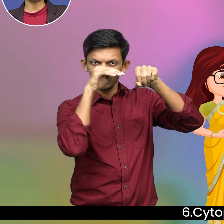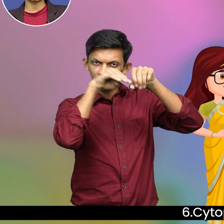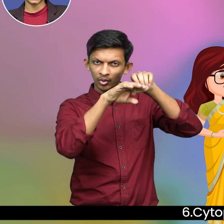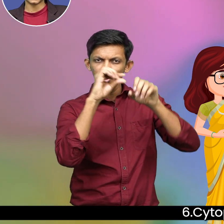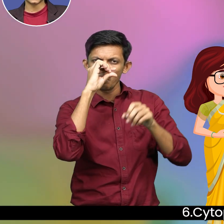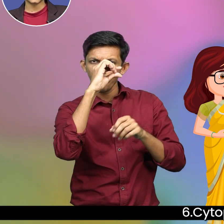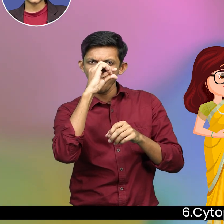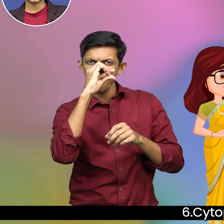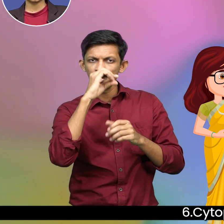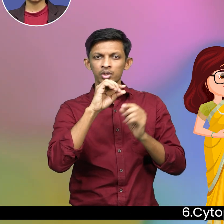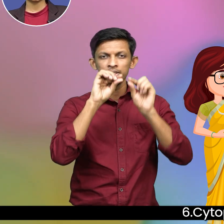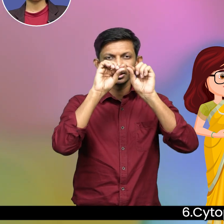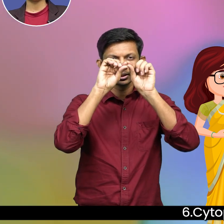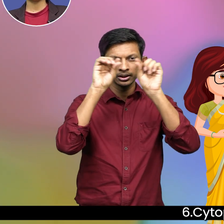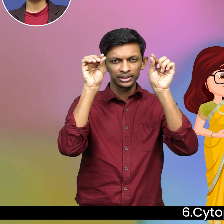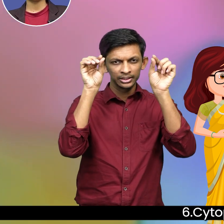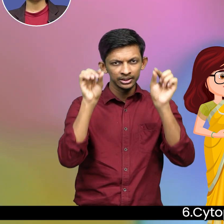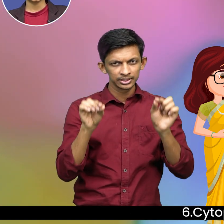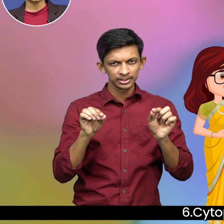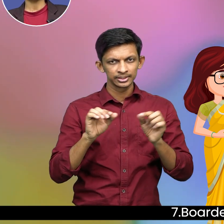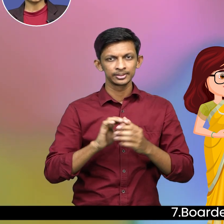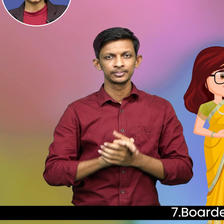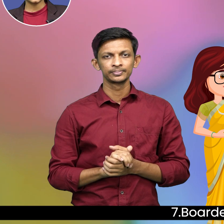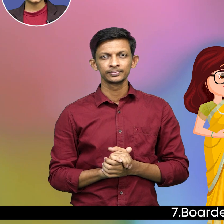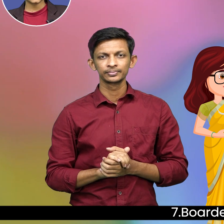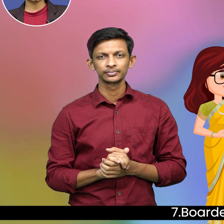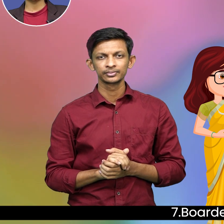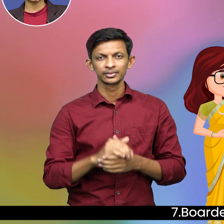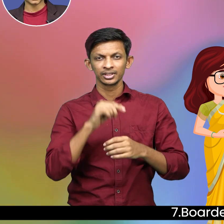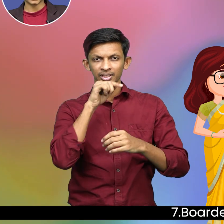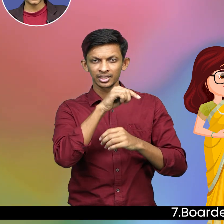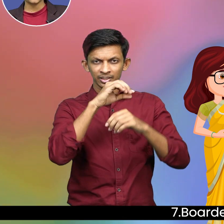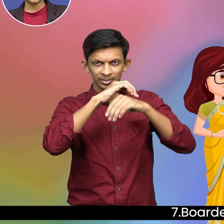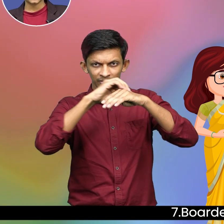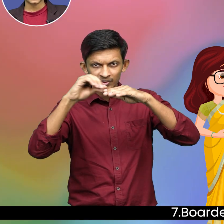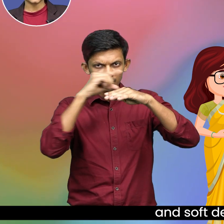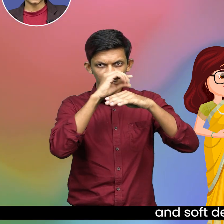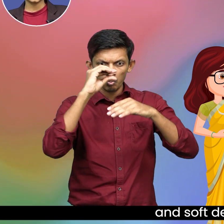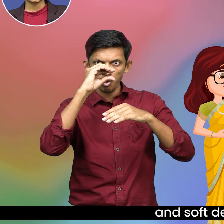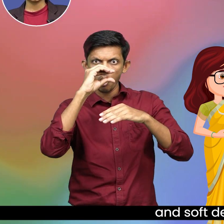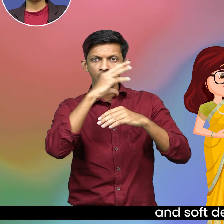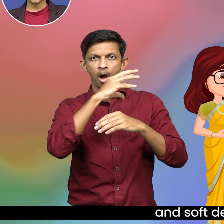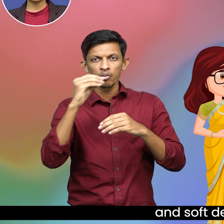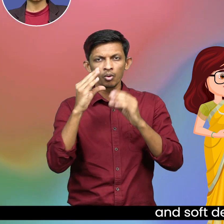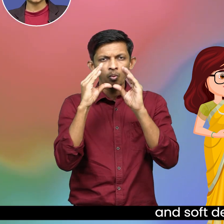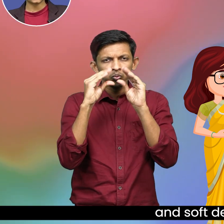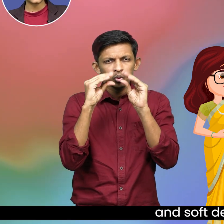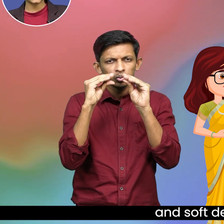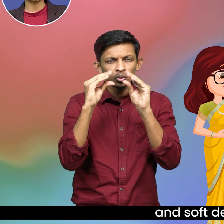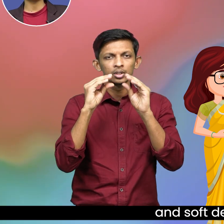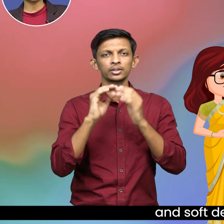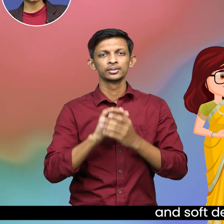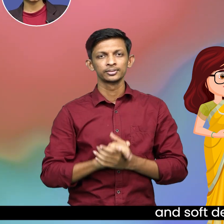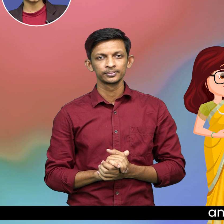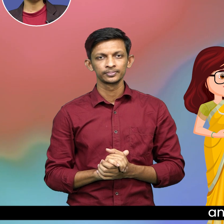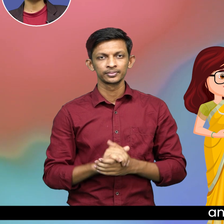Cytoplasm is dense. Borders are thickened and soft deposited